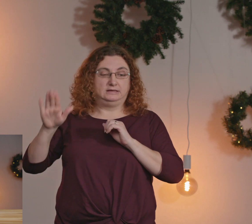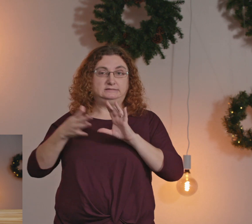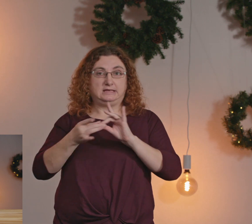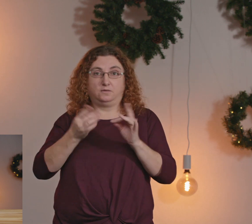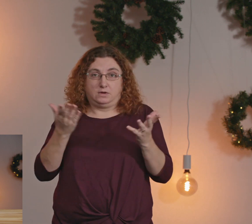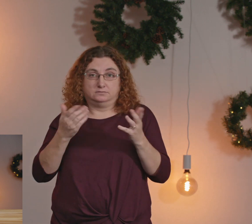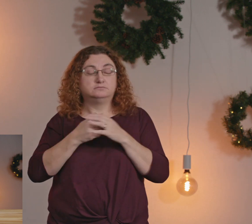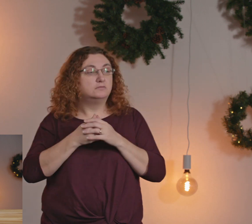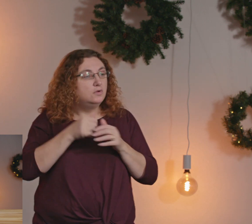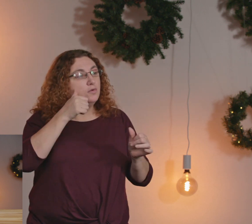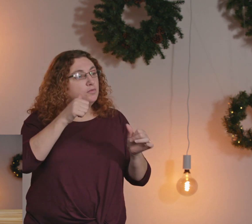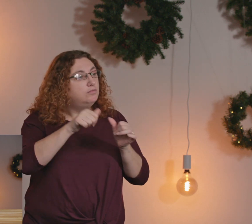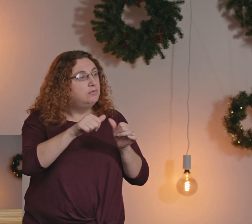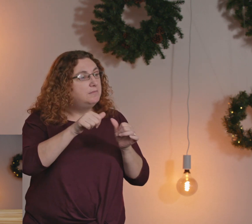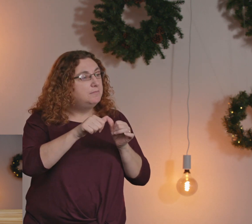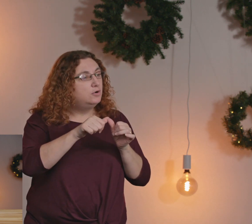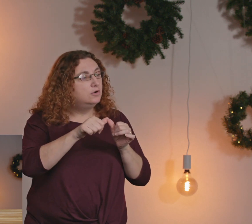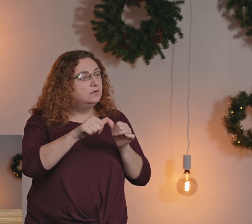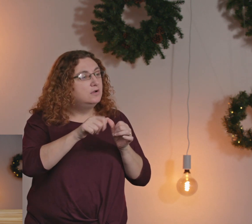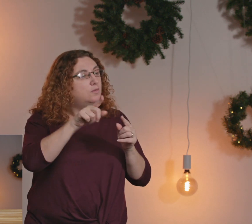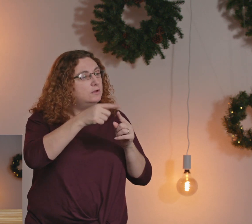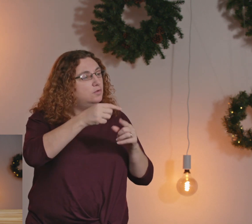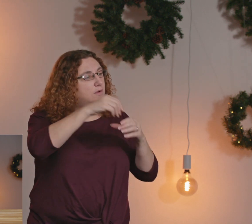remember in the dark what you know to be true in the light.